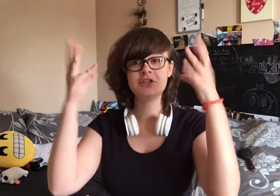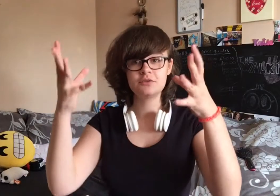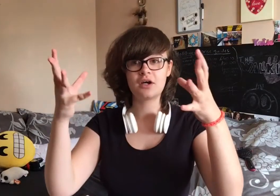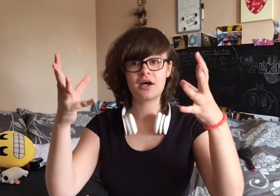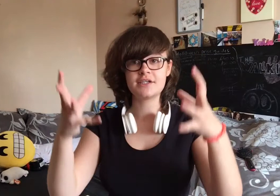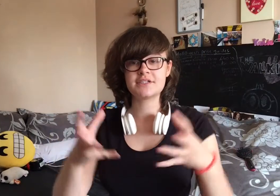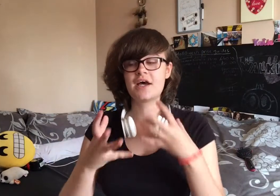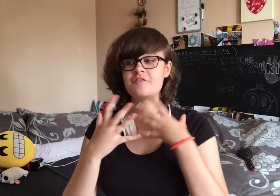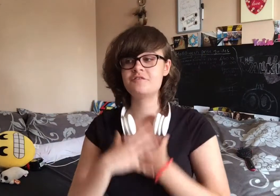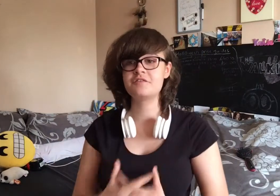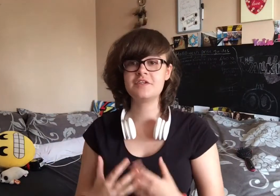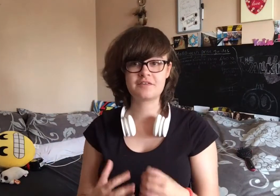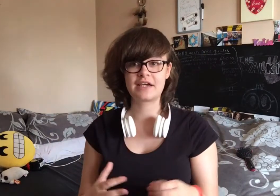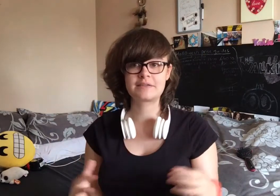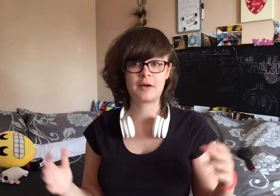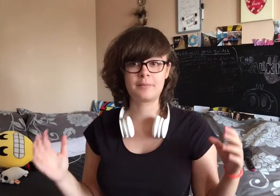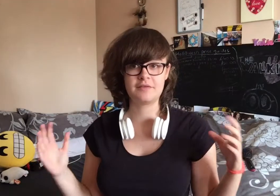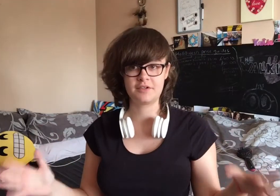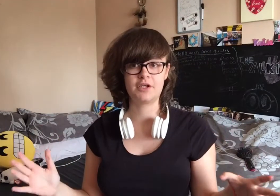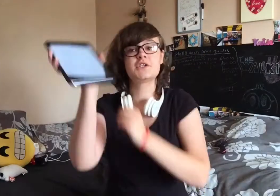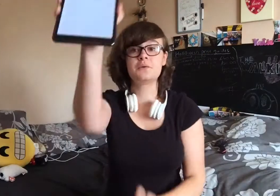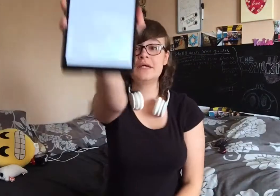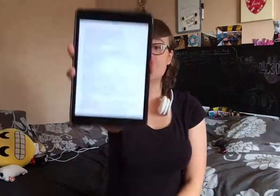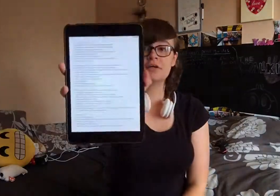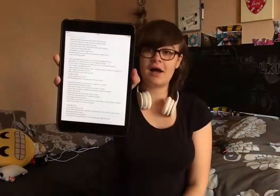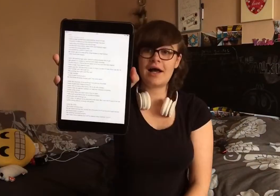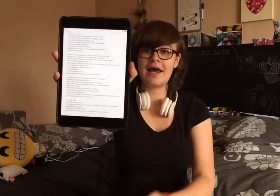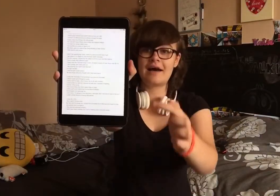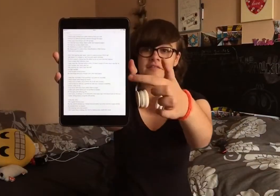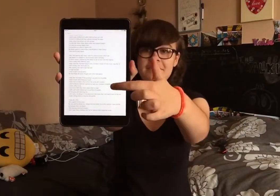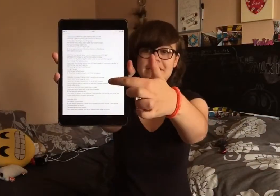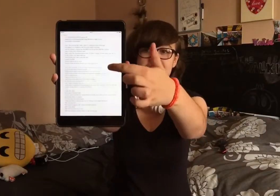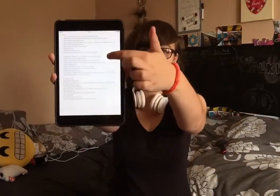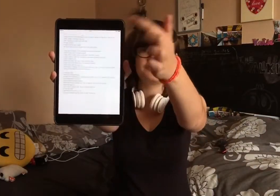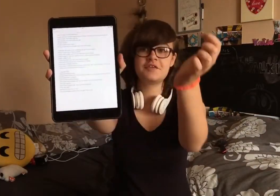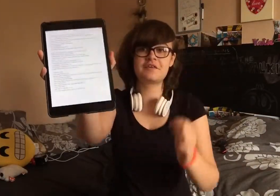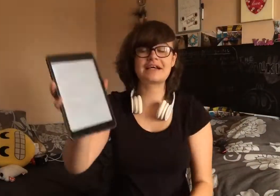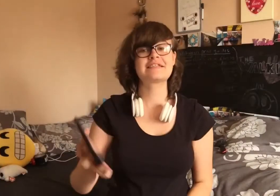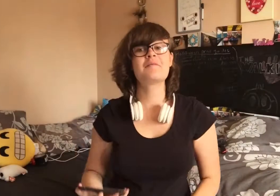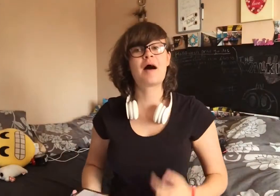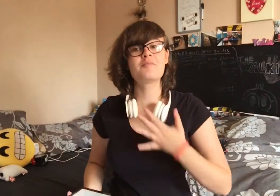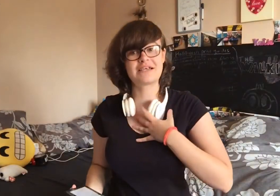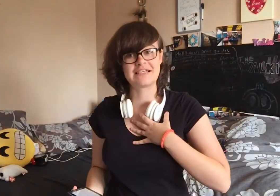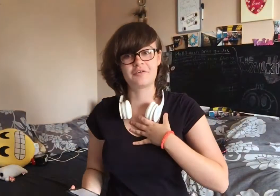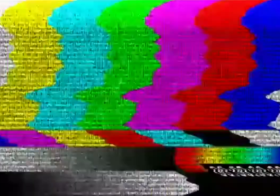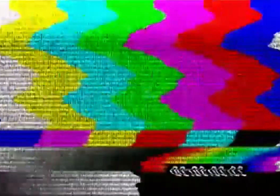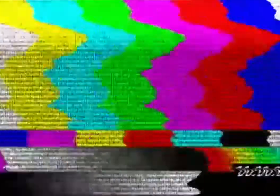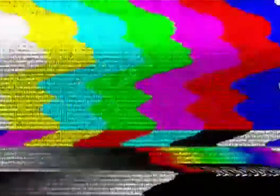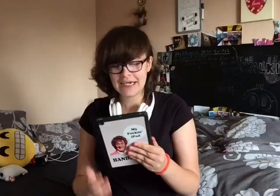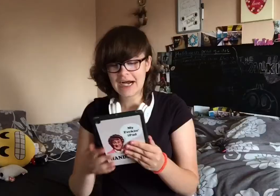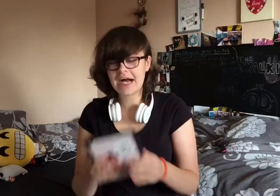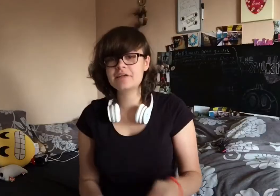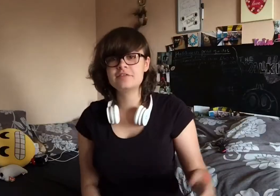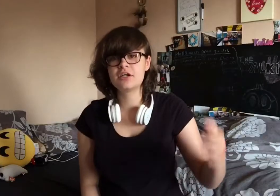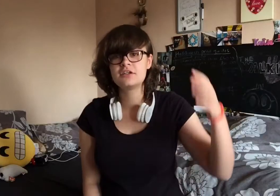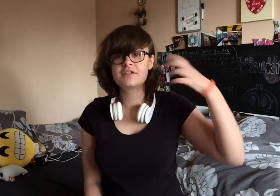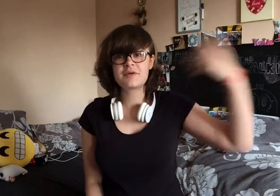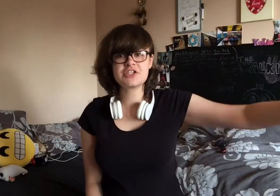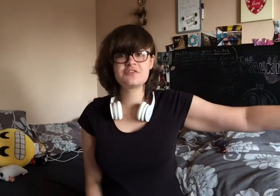you guys a 50 facts about me video. So here, I have legit 50 facts about myself. I have done special